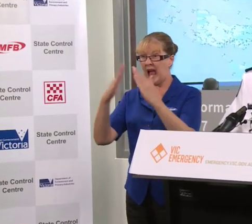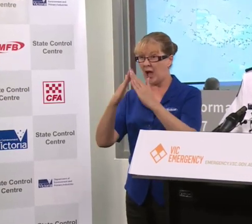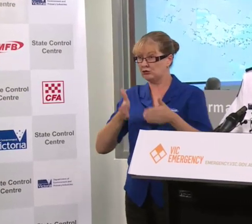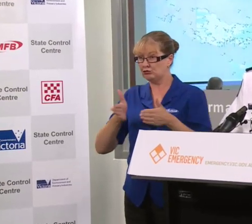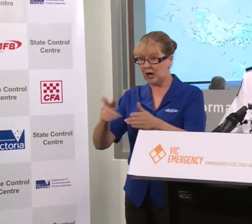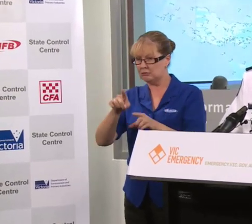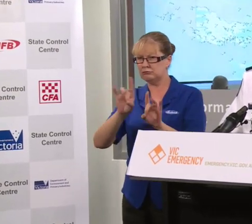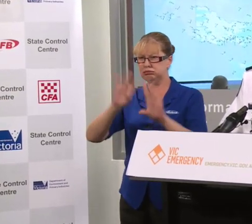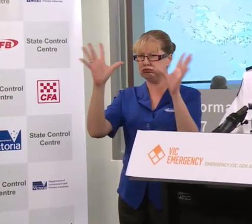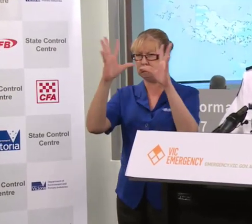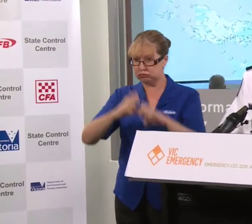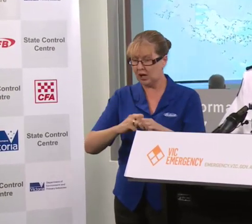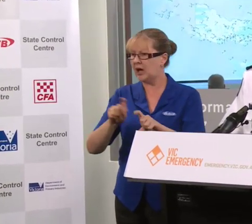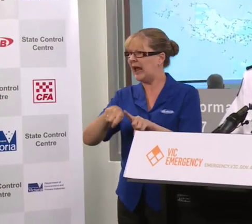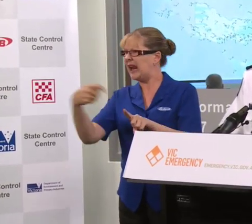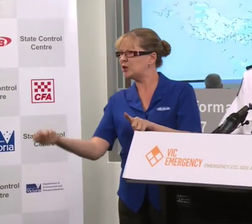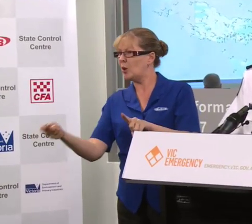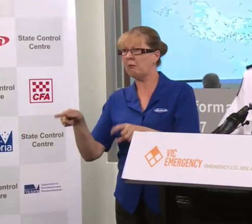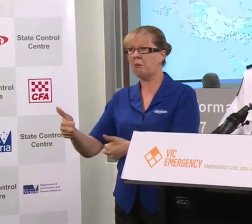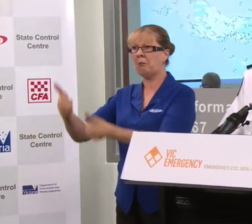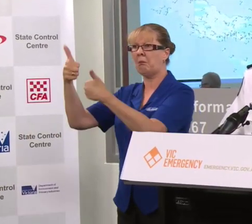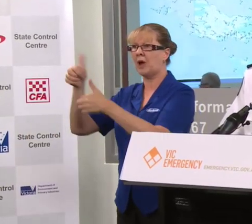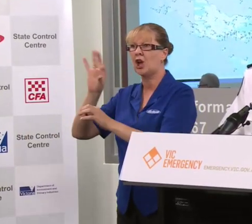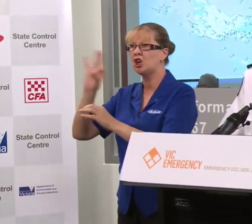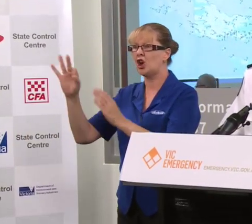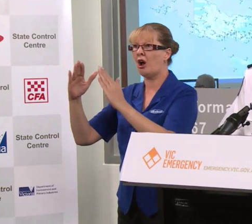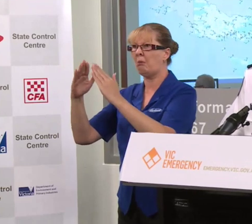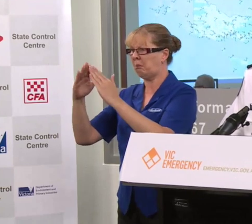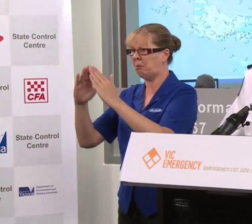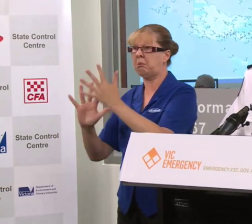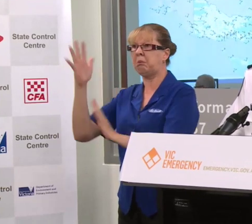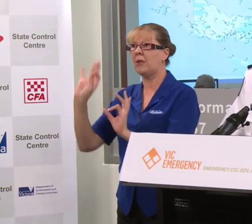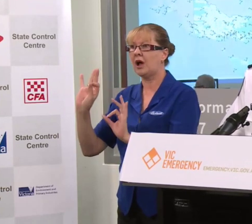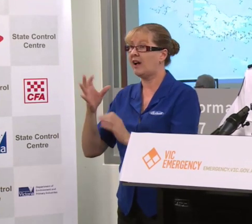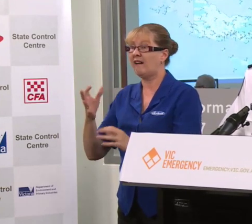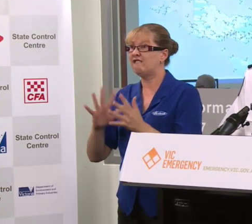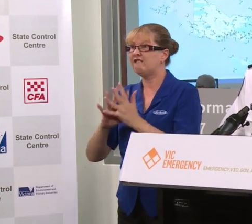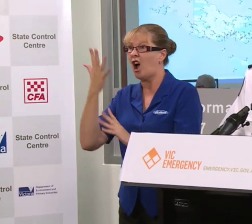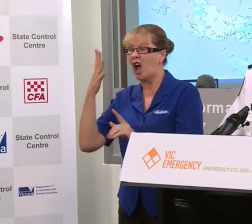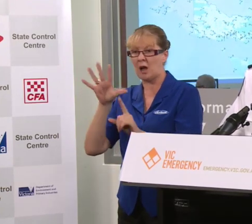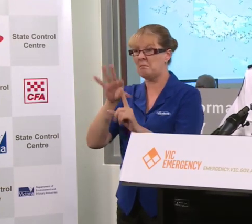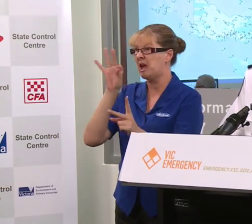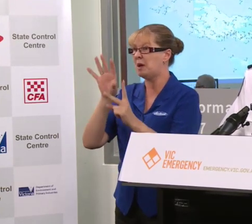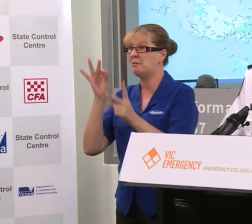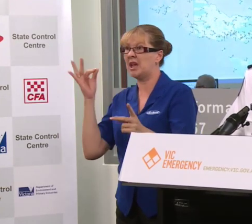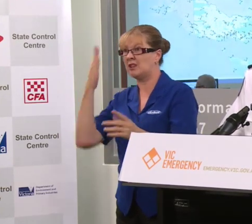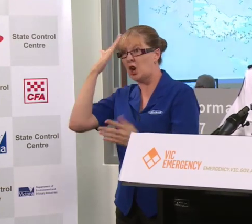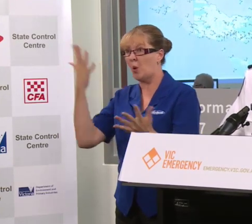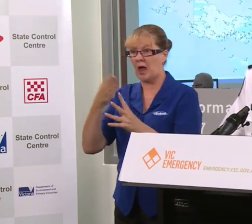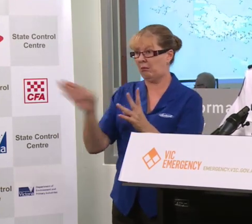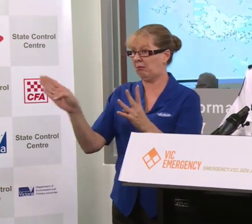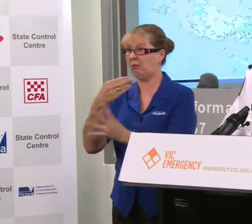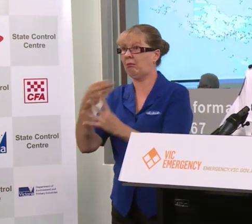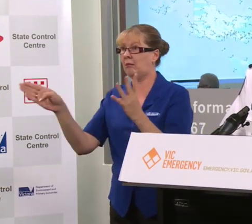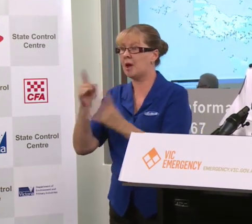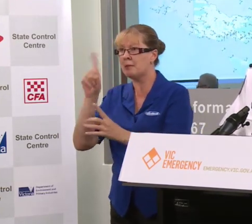only next door the house escaped with no damage at all. So fire itself is random, but also the preparedness around properties is